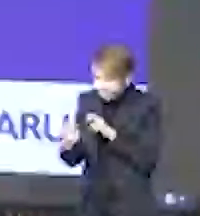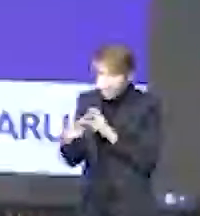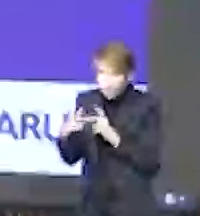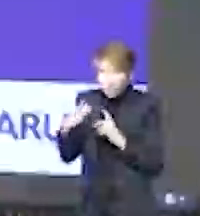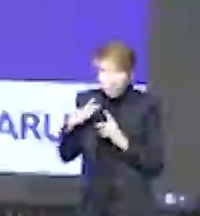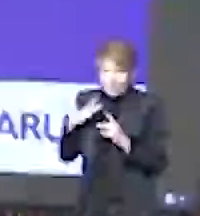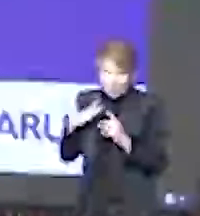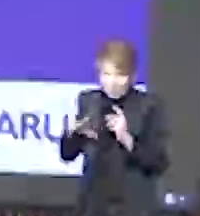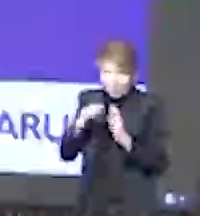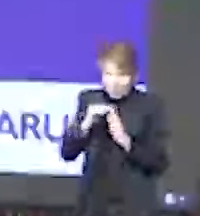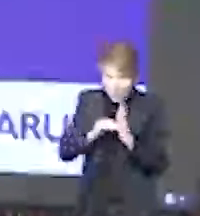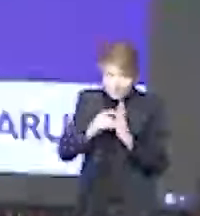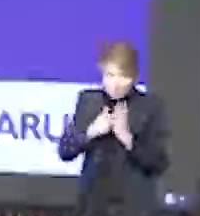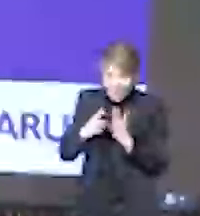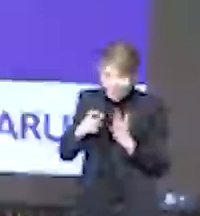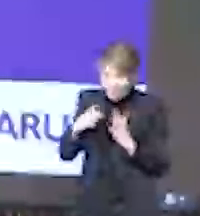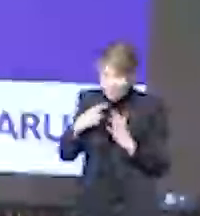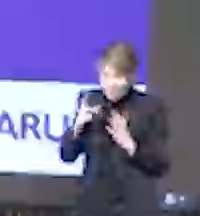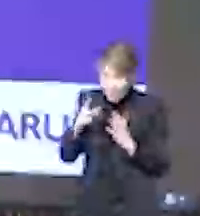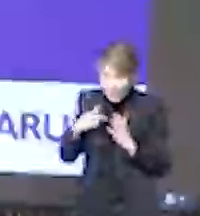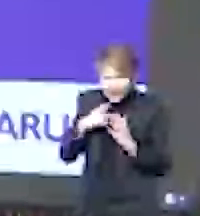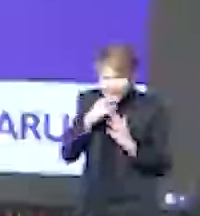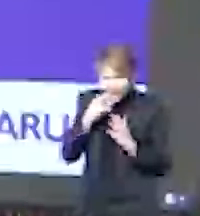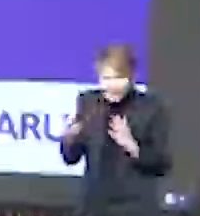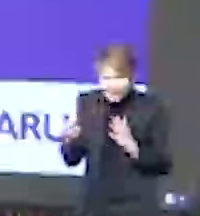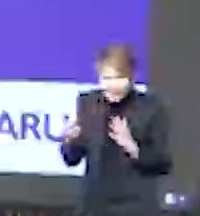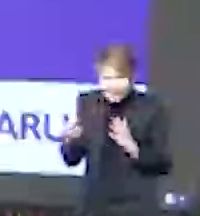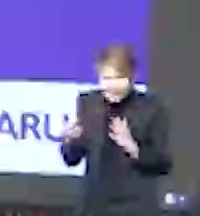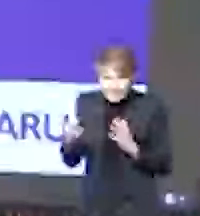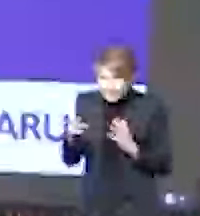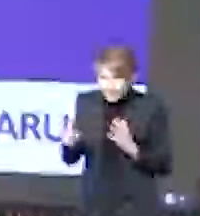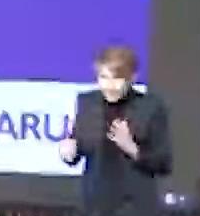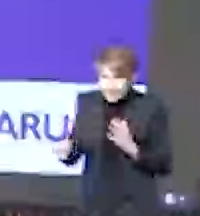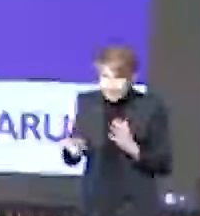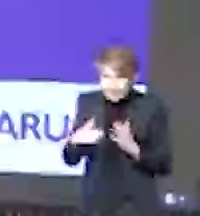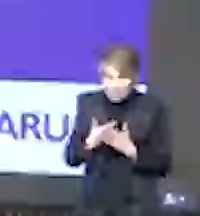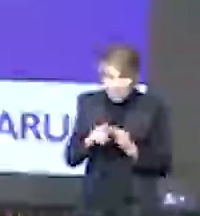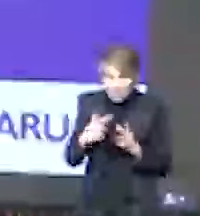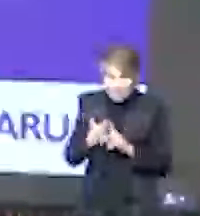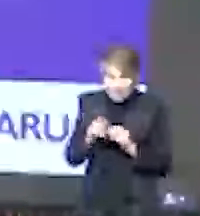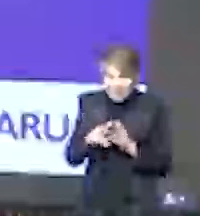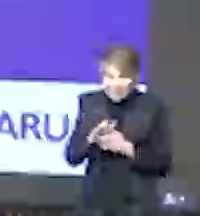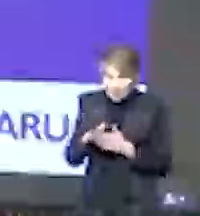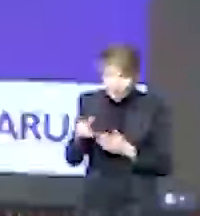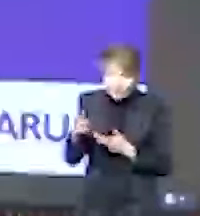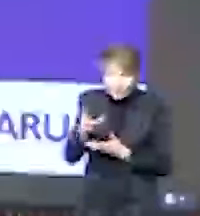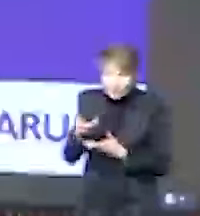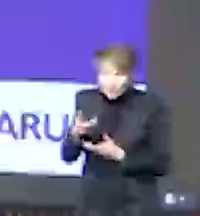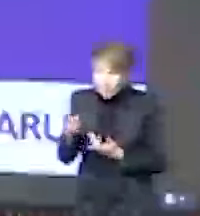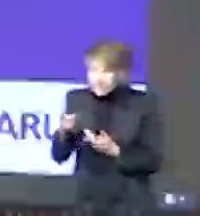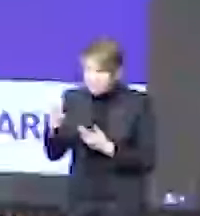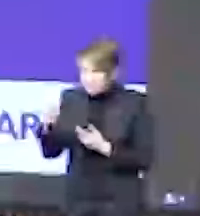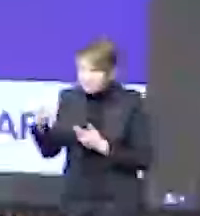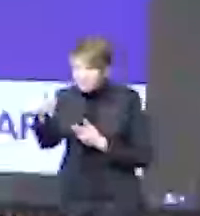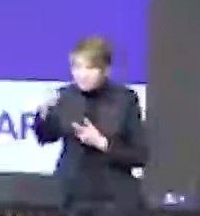see enacted, what can we ask that backbencher or local MP to do other than chat to the relevant